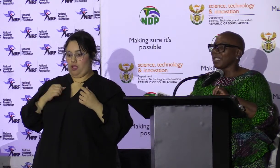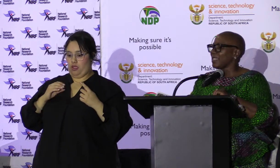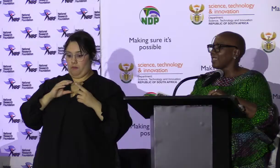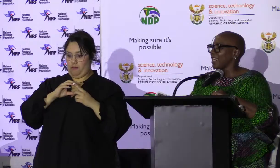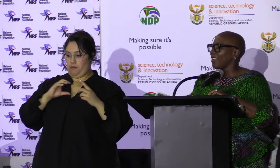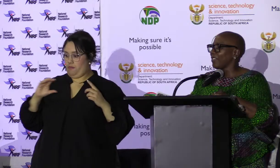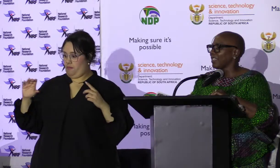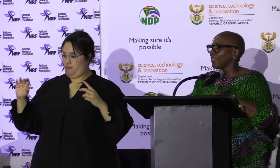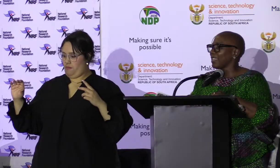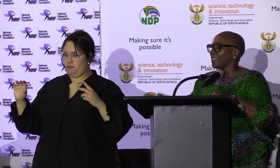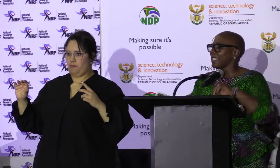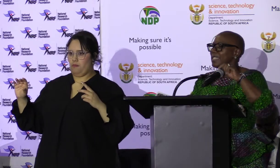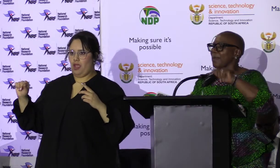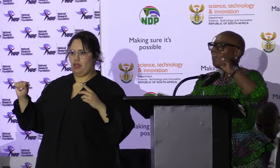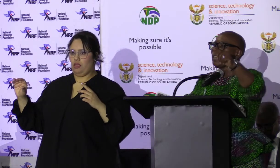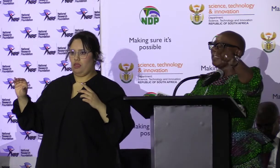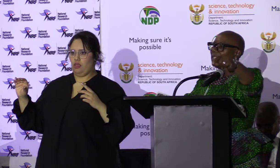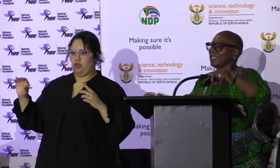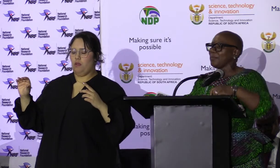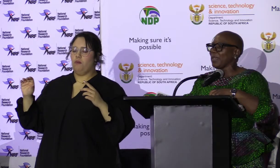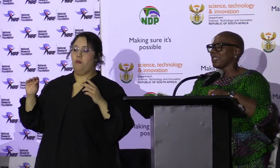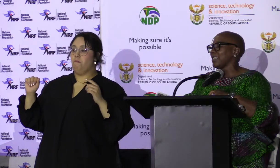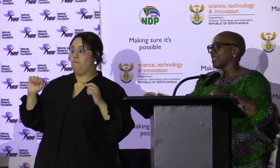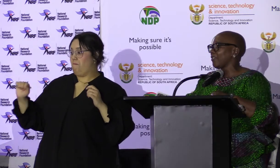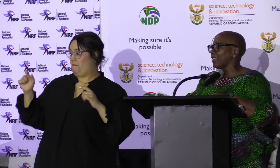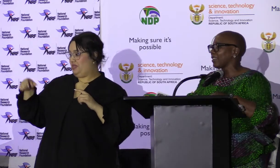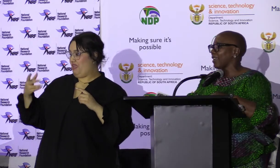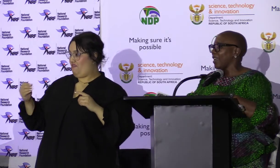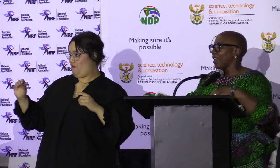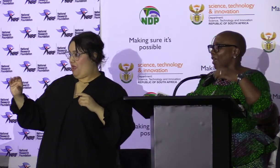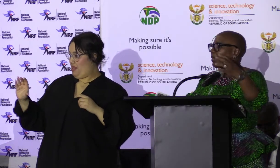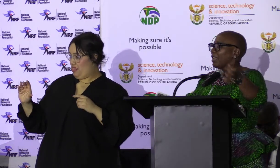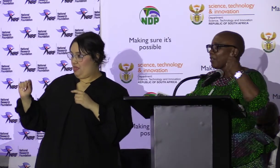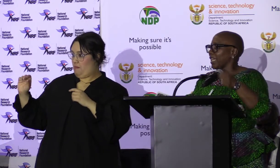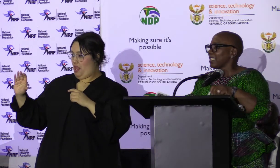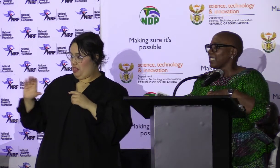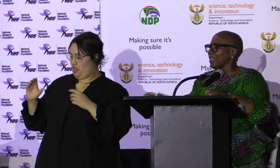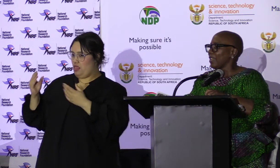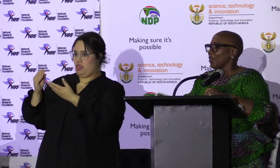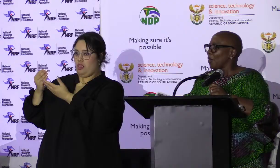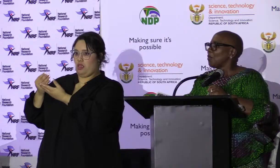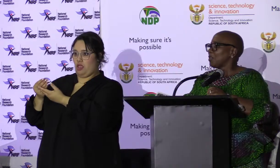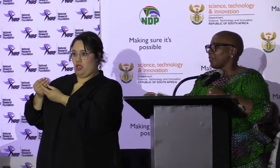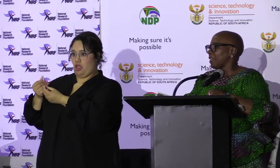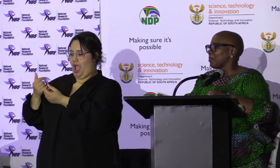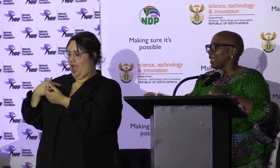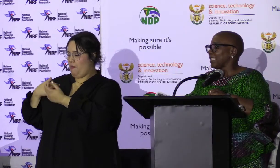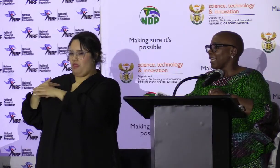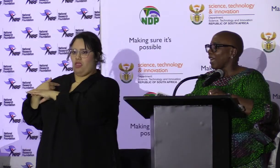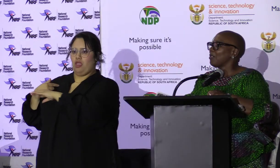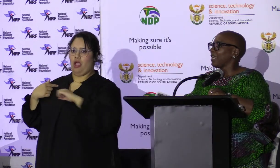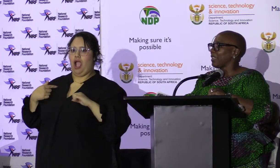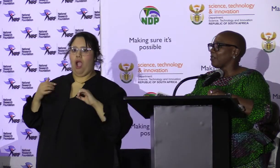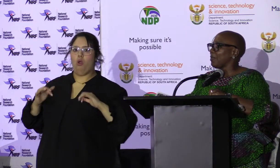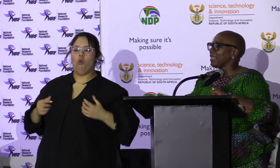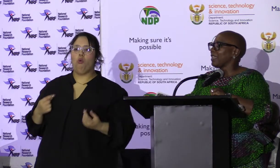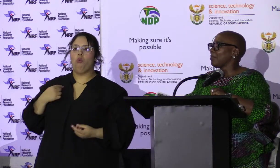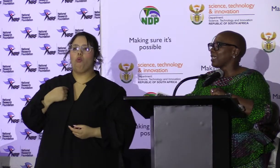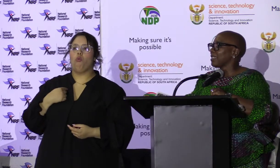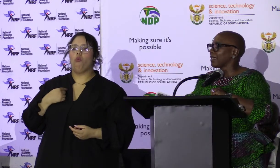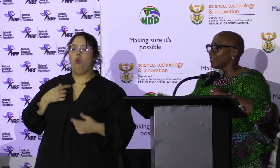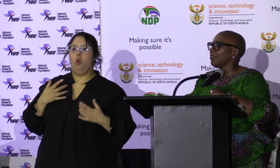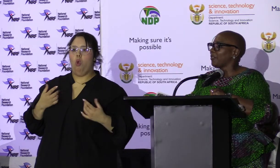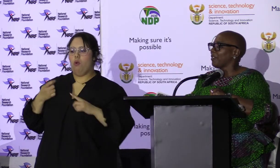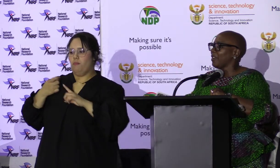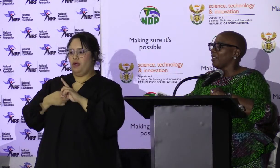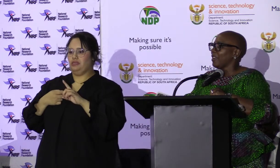that that person is having, that the money that that person is having. How can you get hold of that money? How can you make